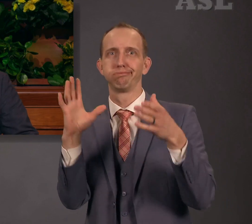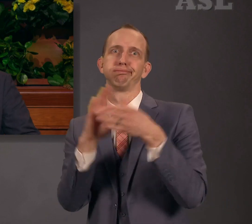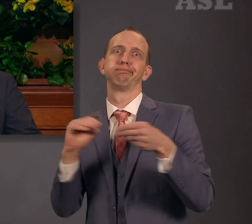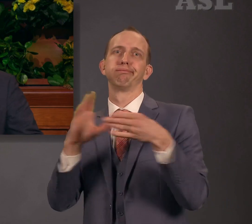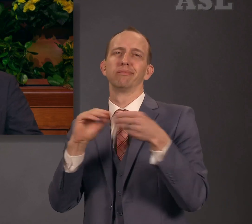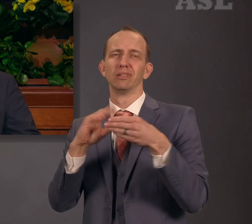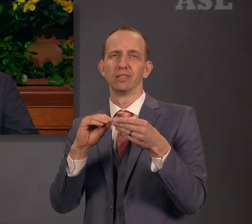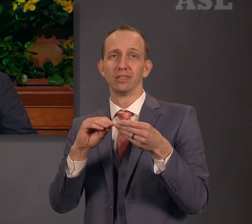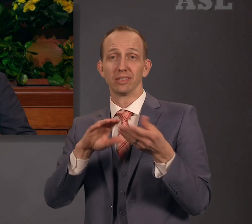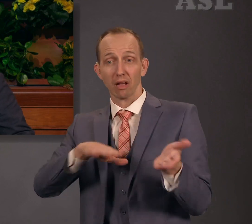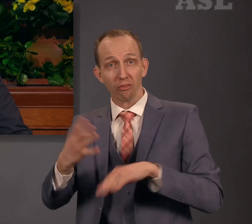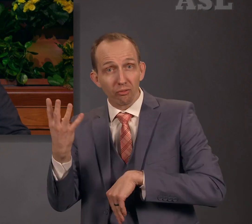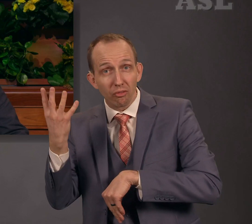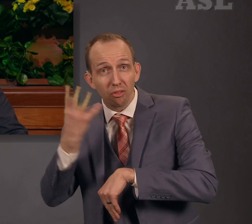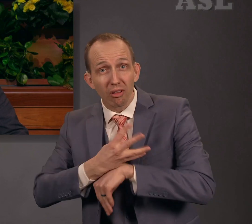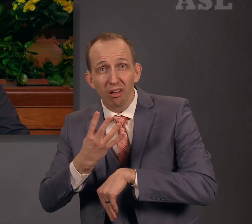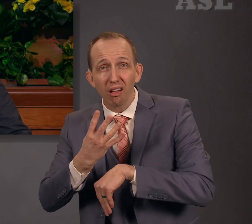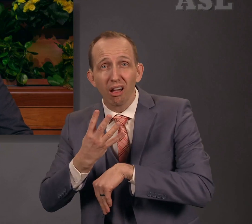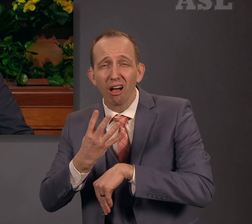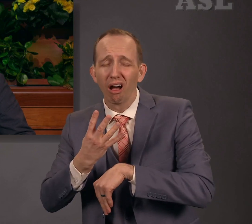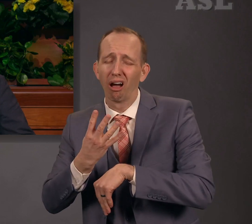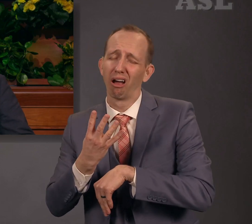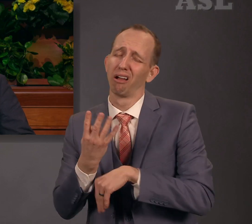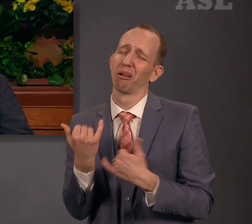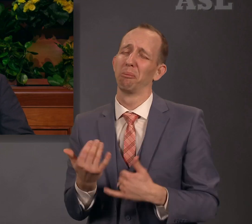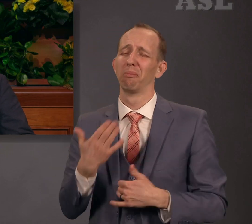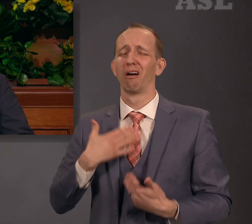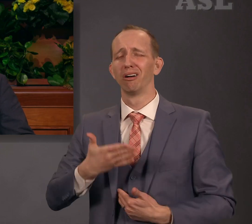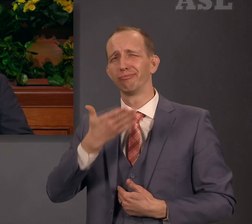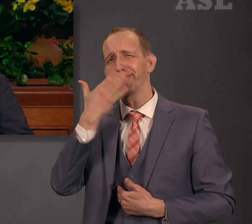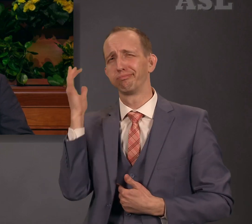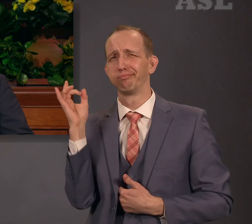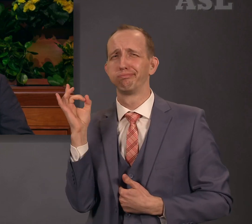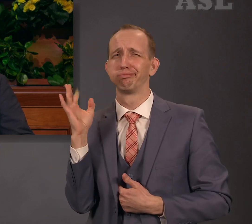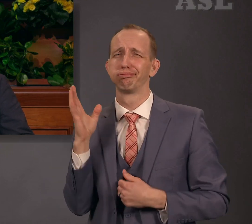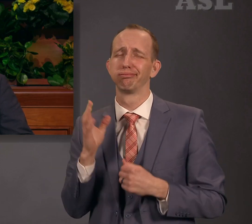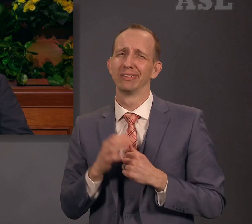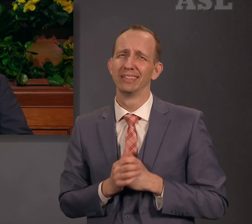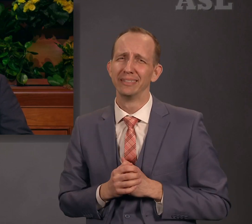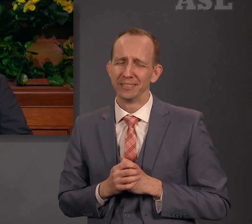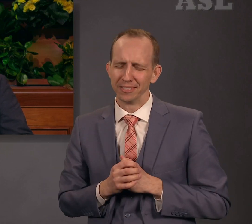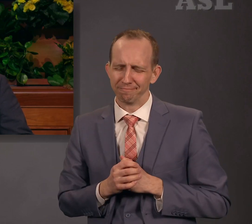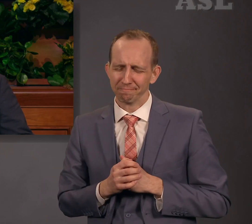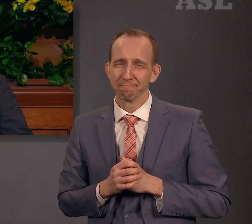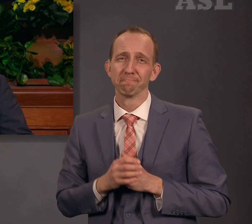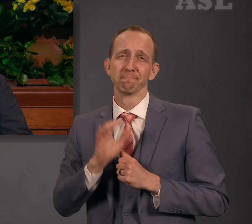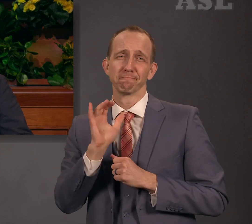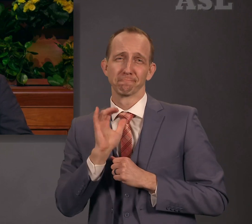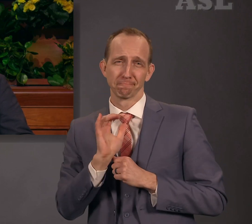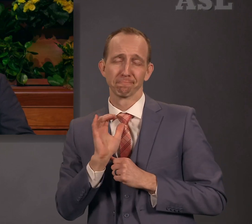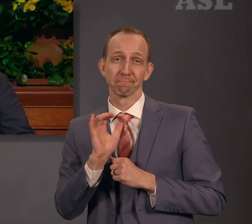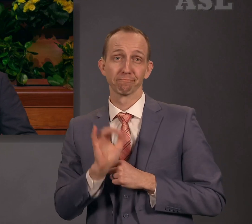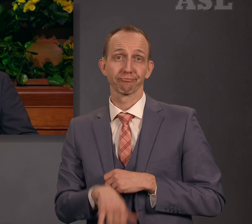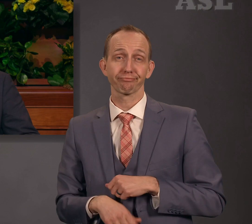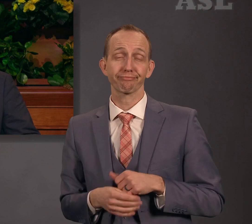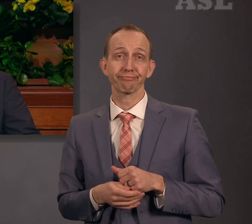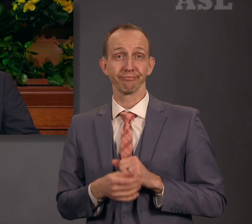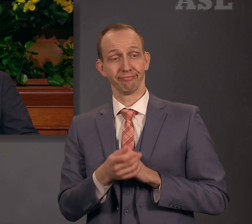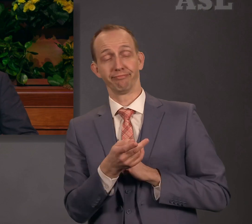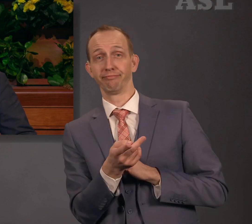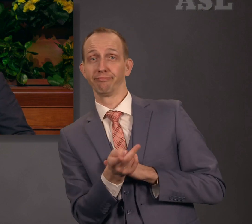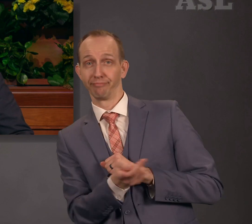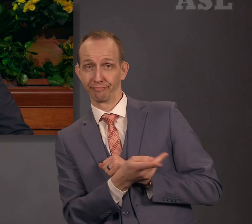further exclaimed, "By this time he stinketh, for he hath been dead 4 days."